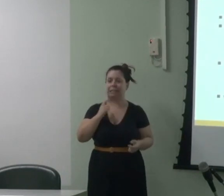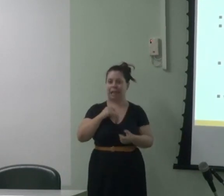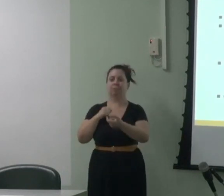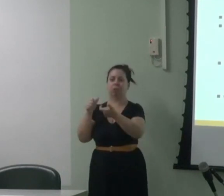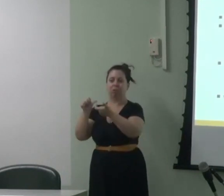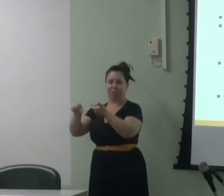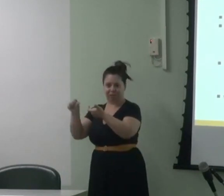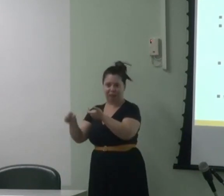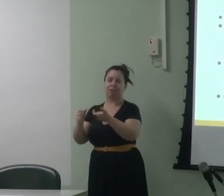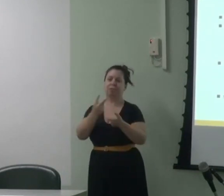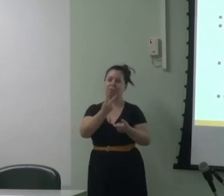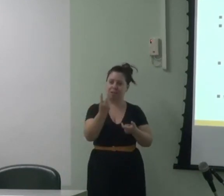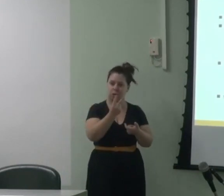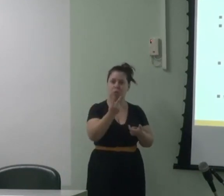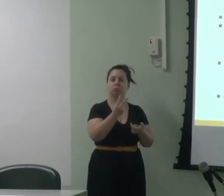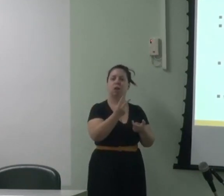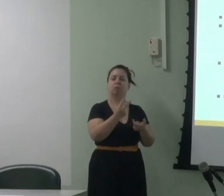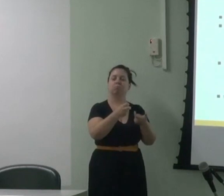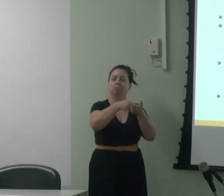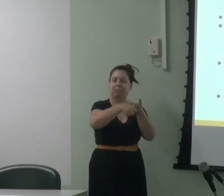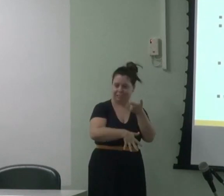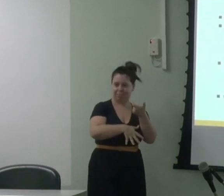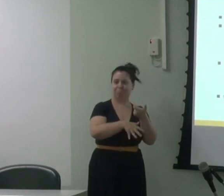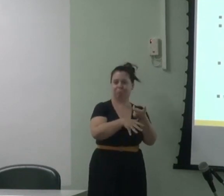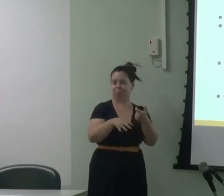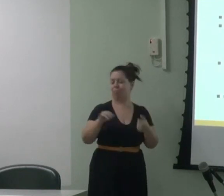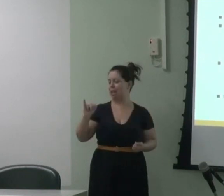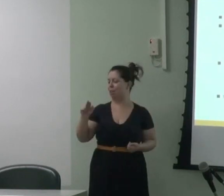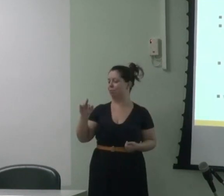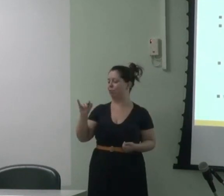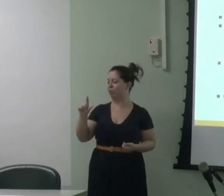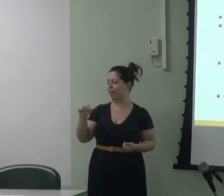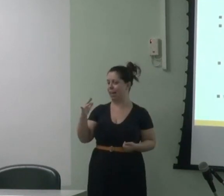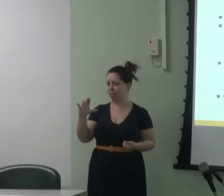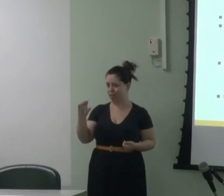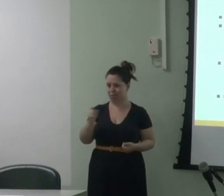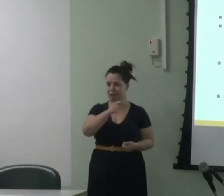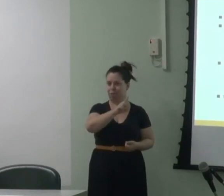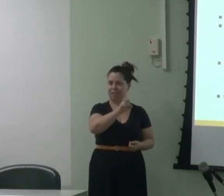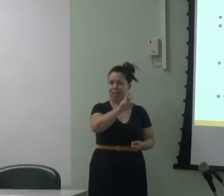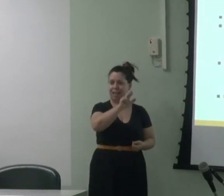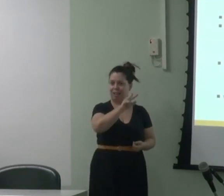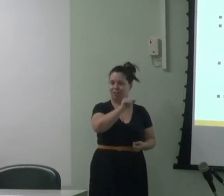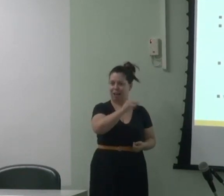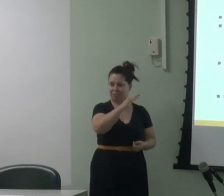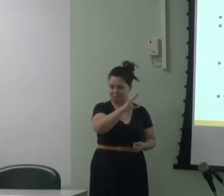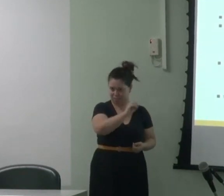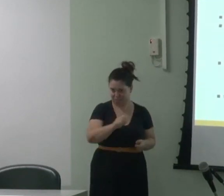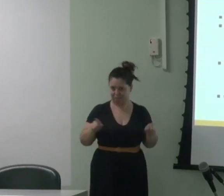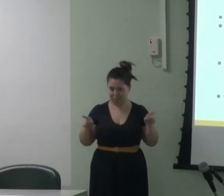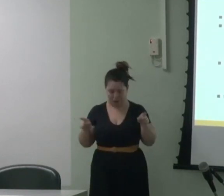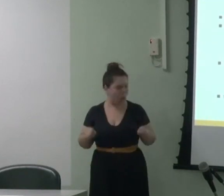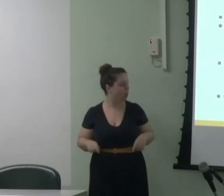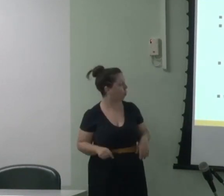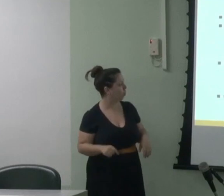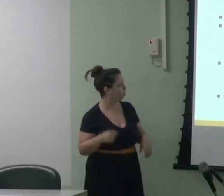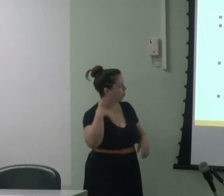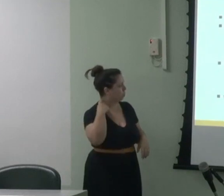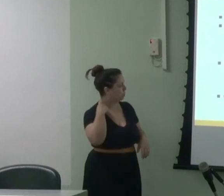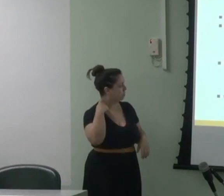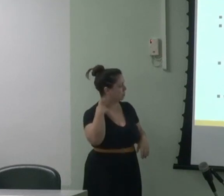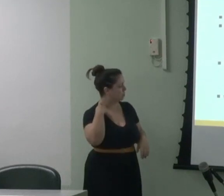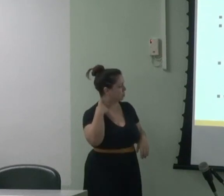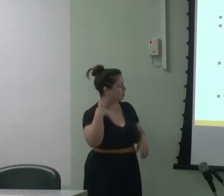and the second one for derivations. So in the inflectional file, there is a set of inflected forms for each